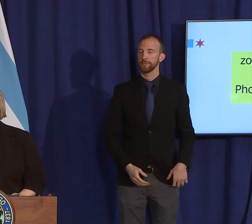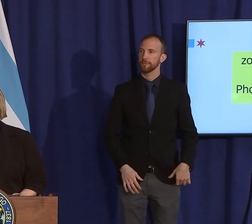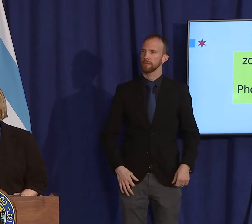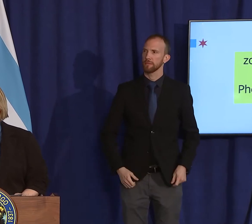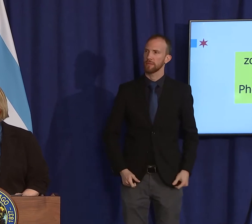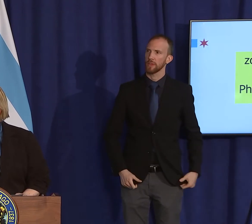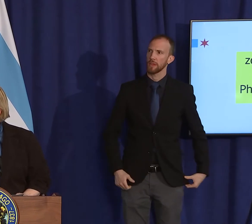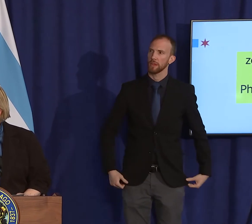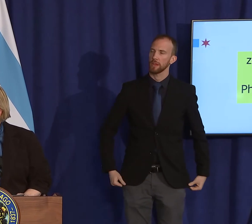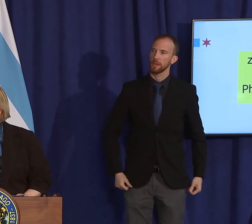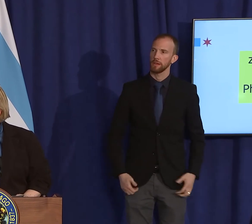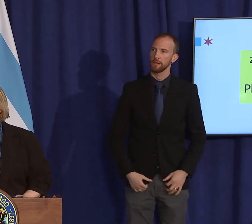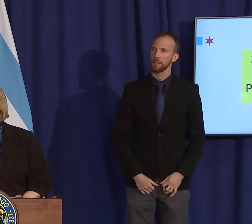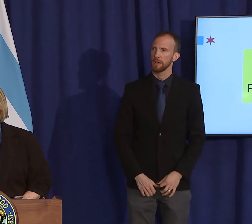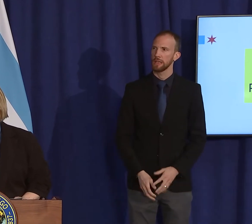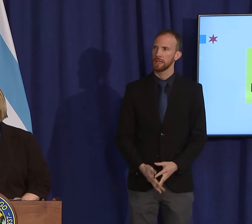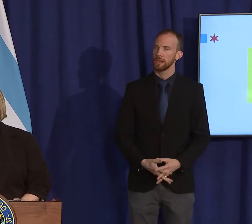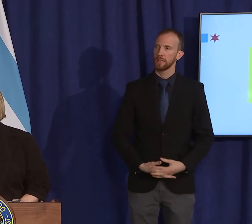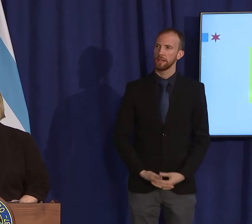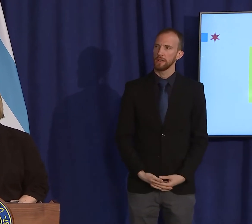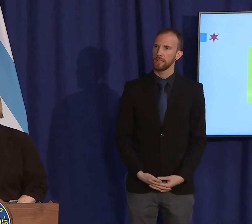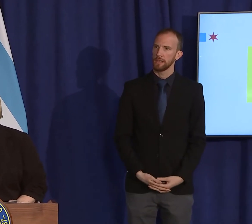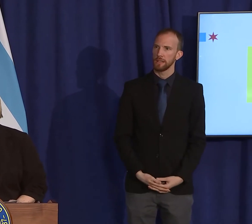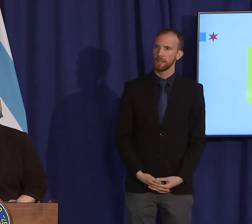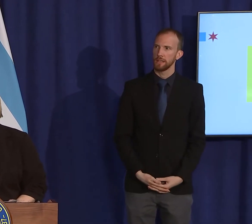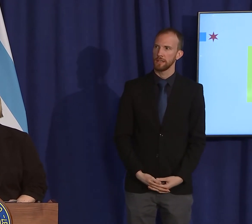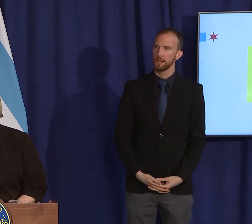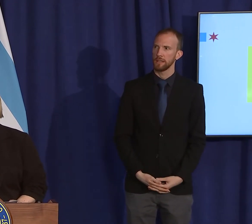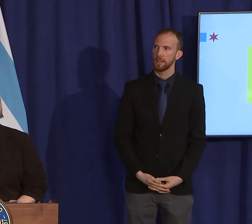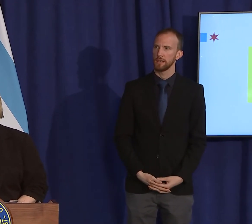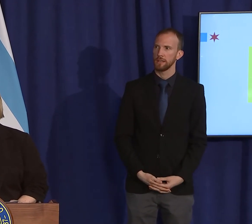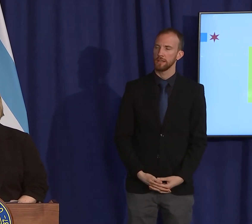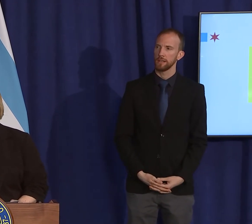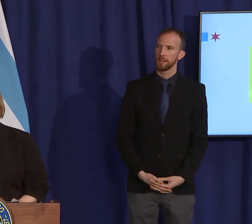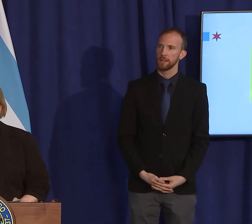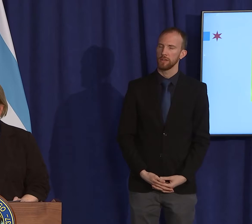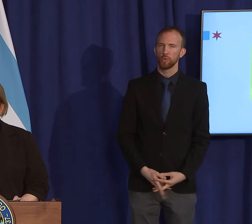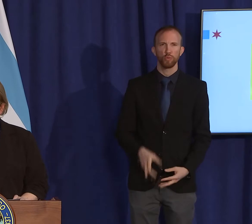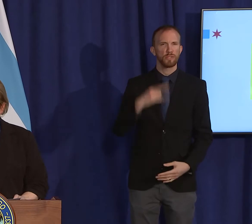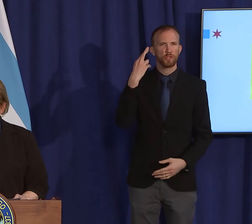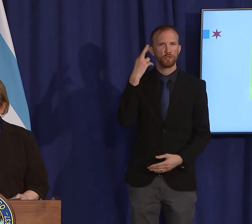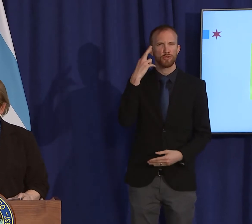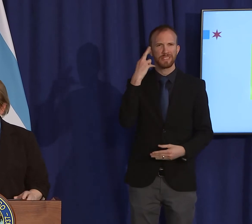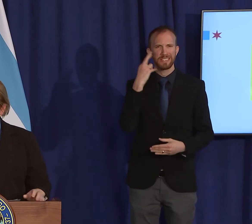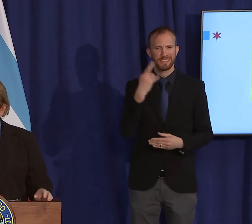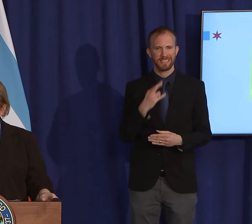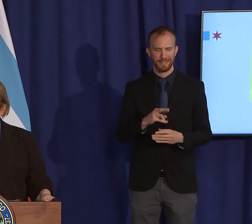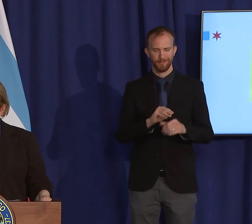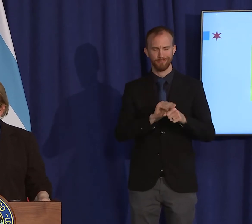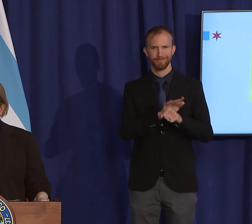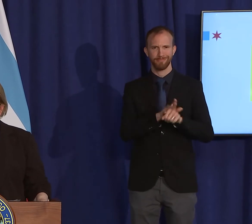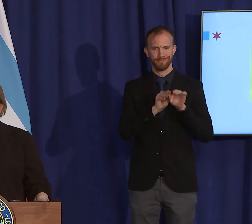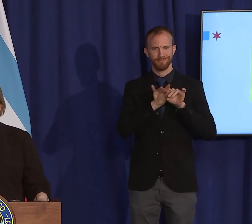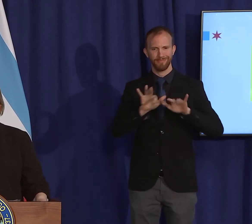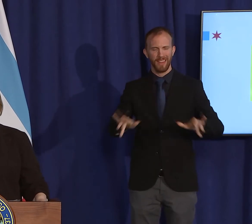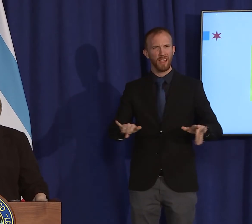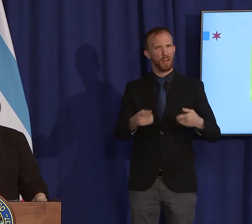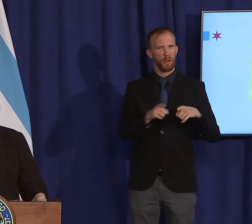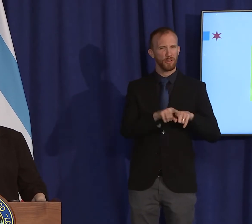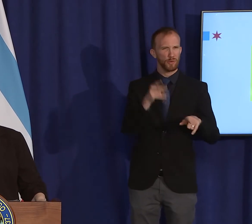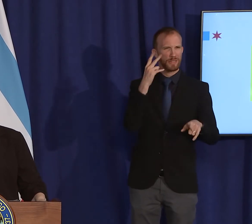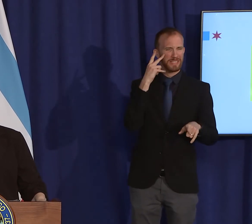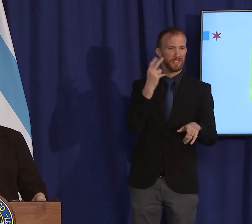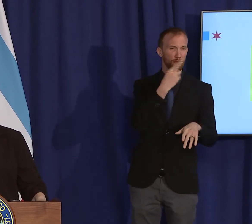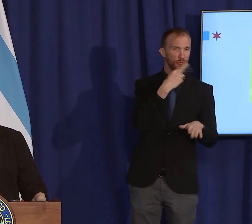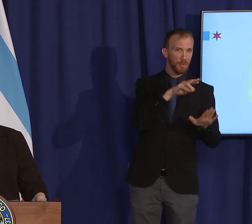Tribune, you kind of addressed this, but what's driving the increase in cases, and is there, more specifically, is there evidence that indoor dining or